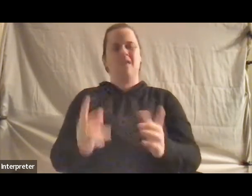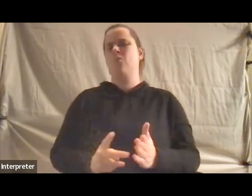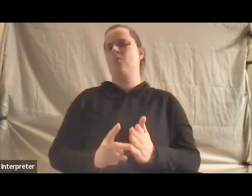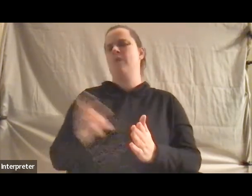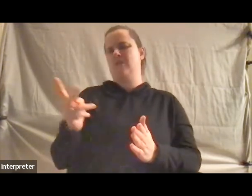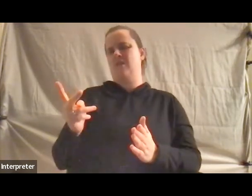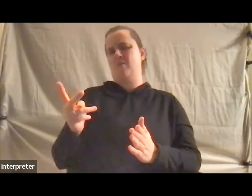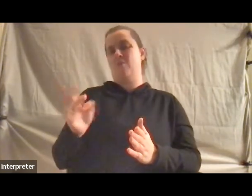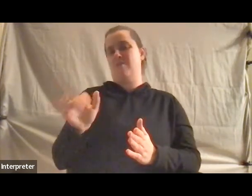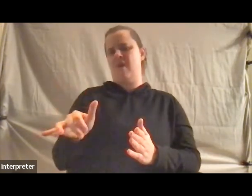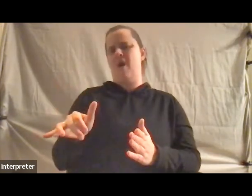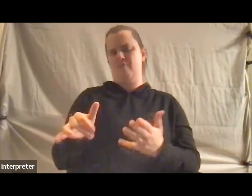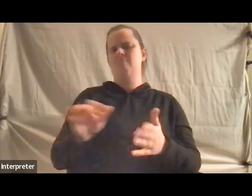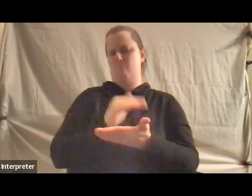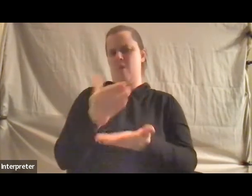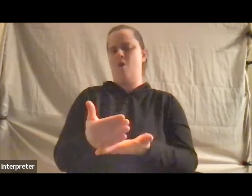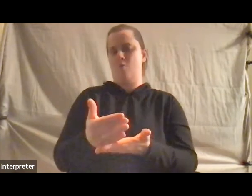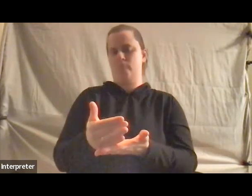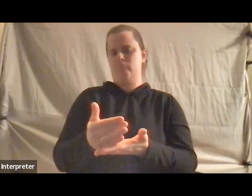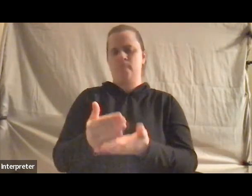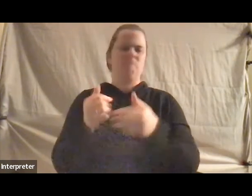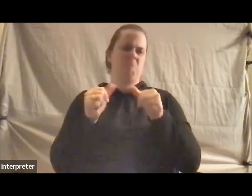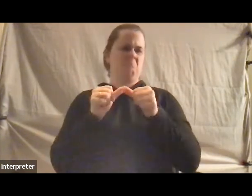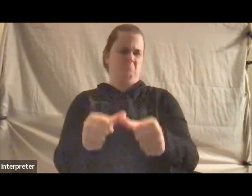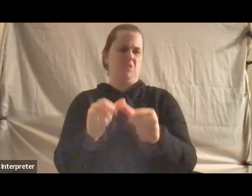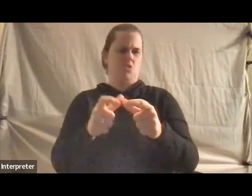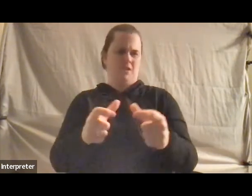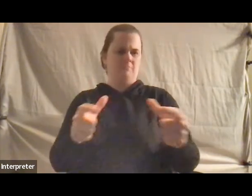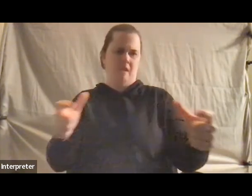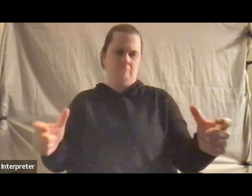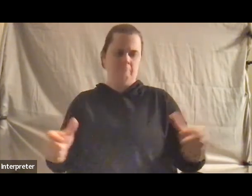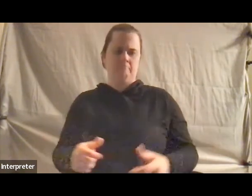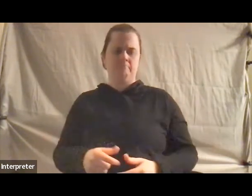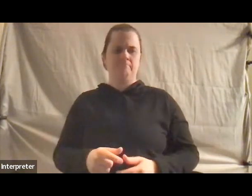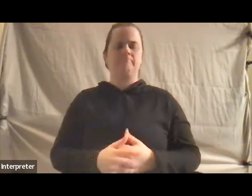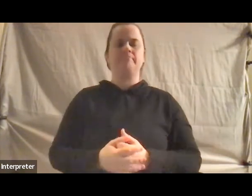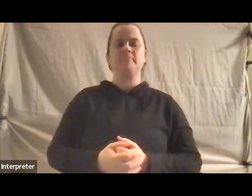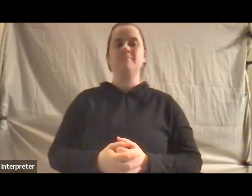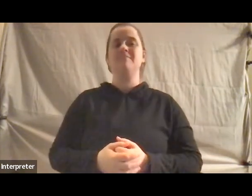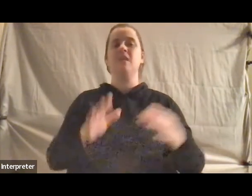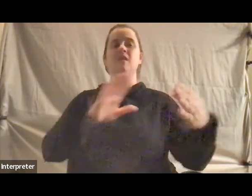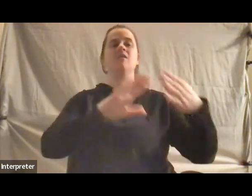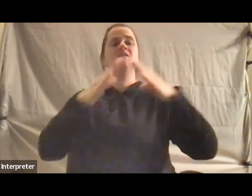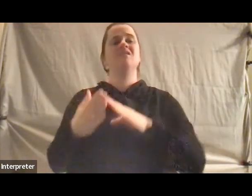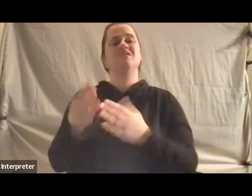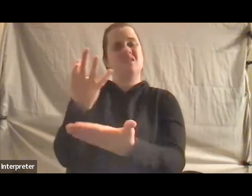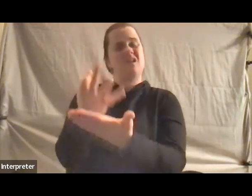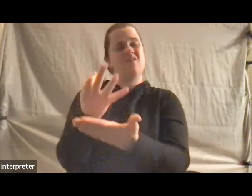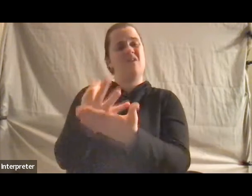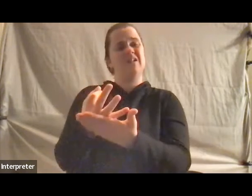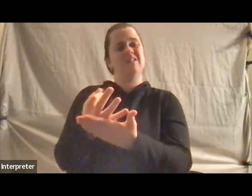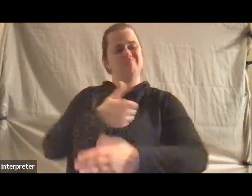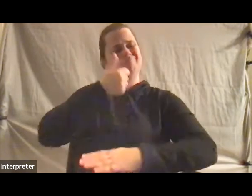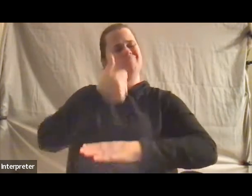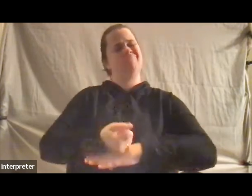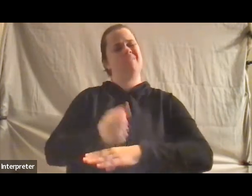that vital team and plan to expand it further. The city also funds a designated mental health co-responder to